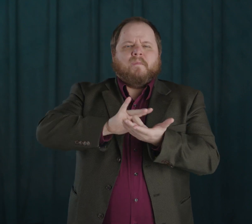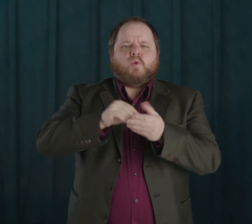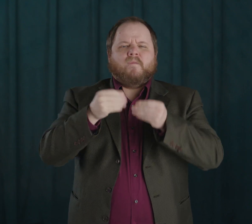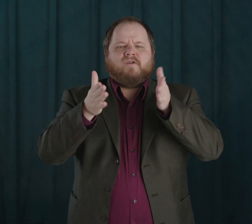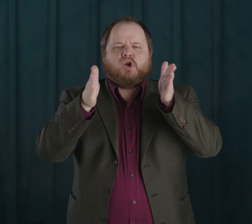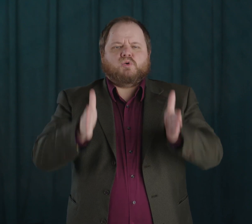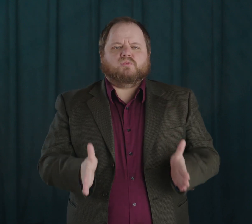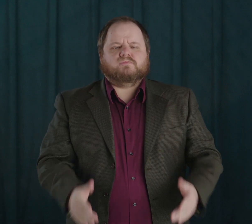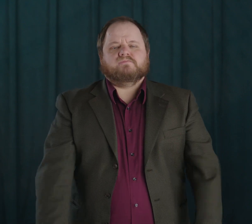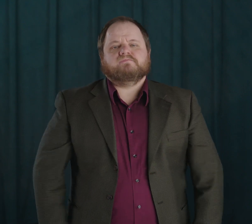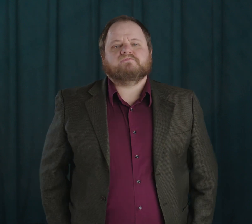provider.